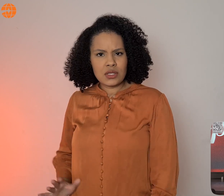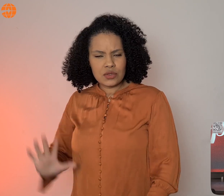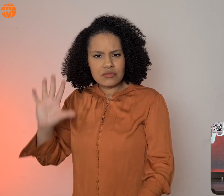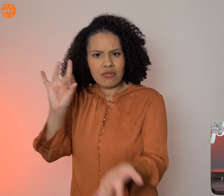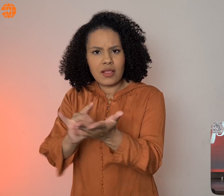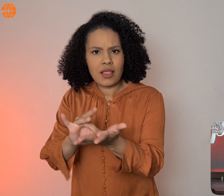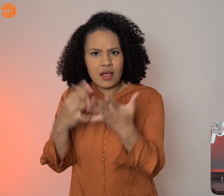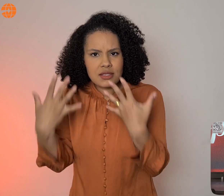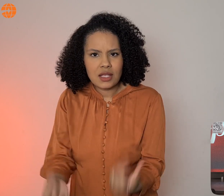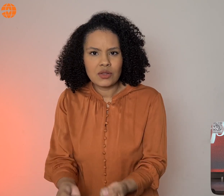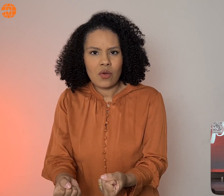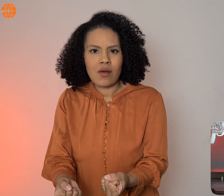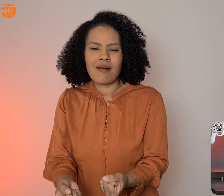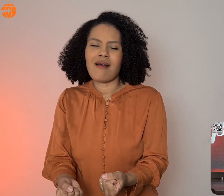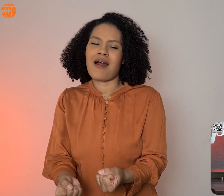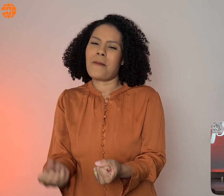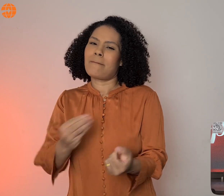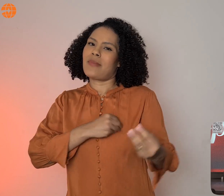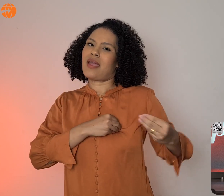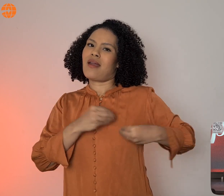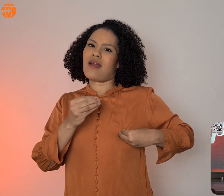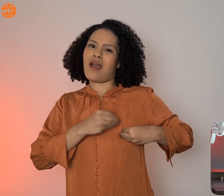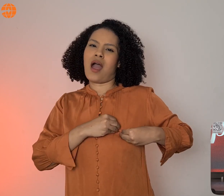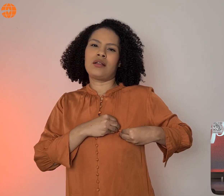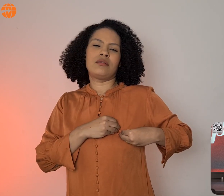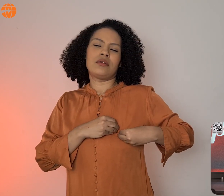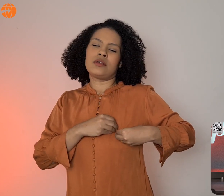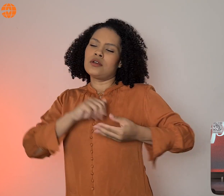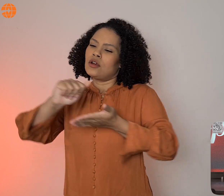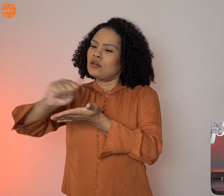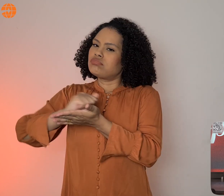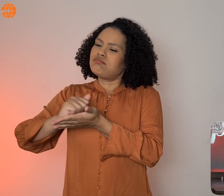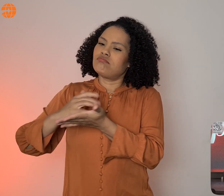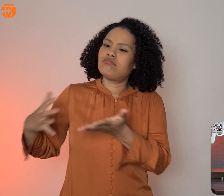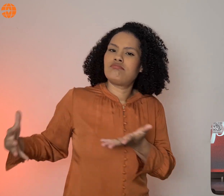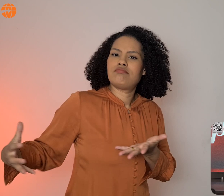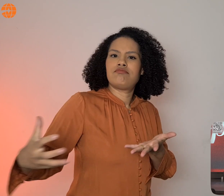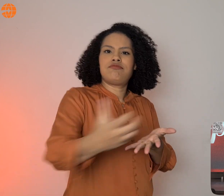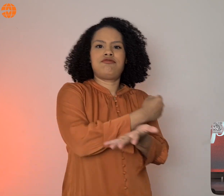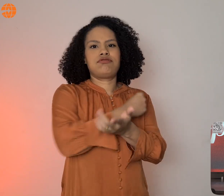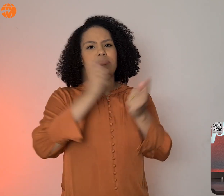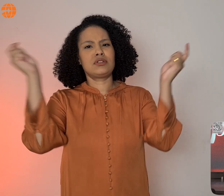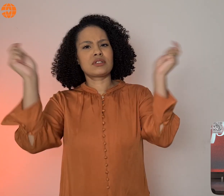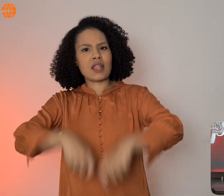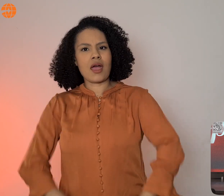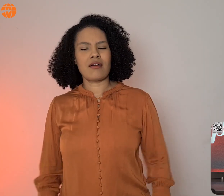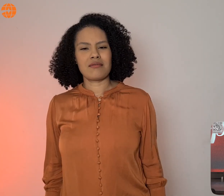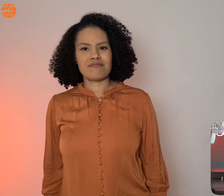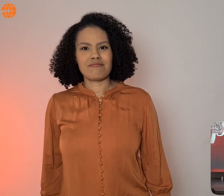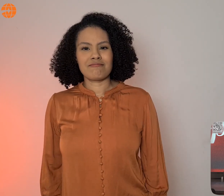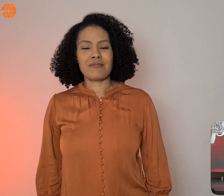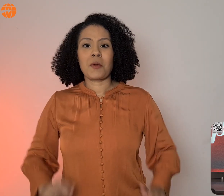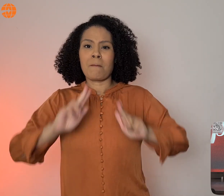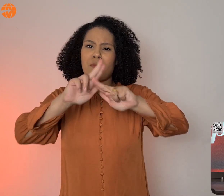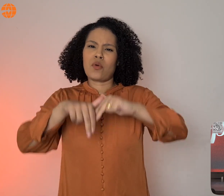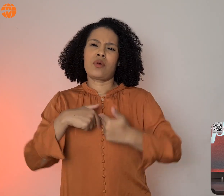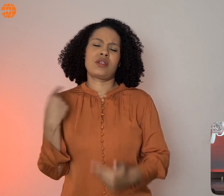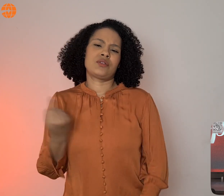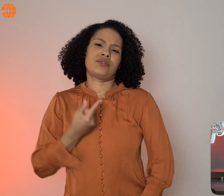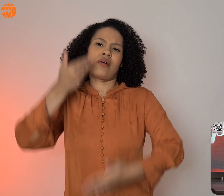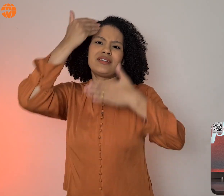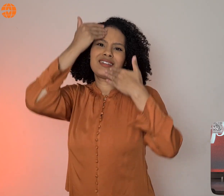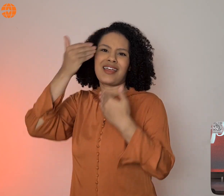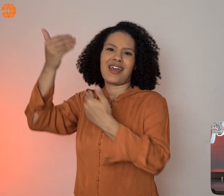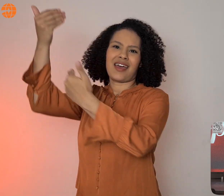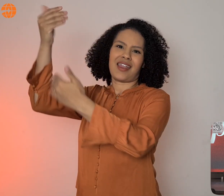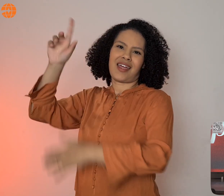back. Ele está se movendo para tão distante de você que Ele nunca mais vai voltar. And for that we are so grateful. E por esse motivo nós